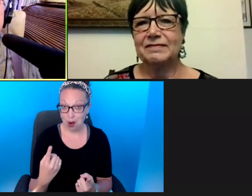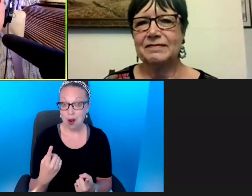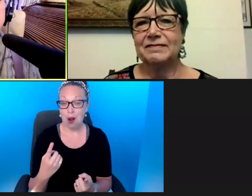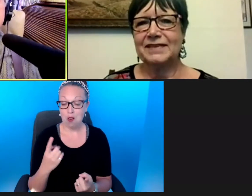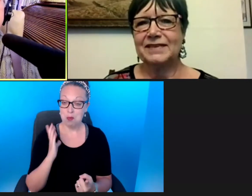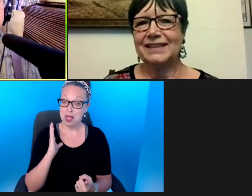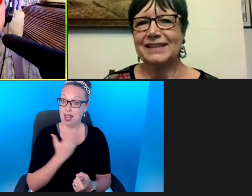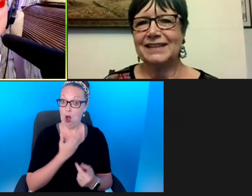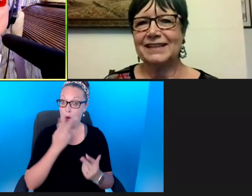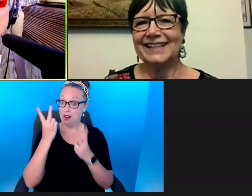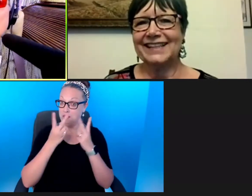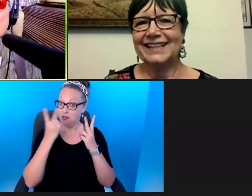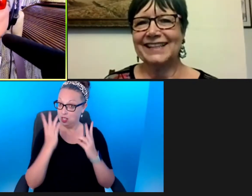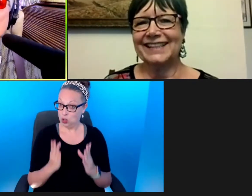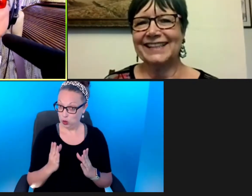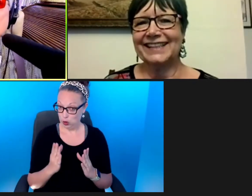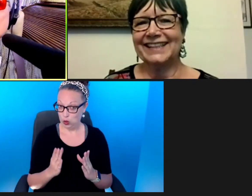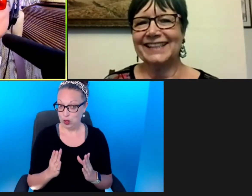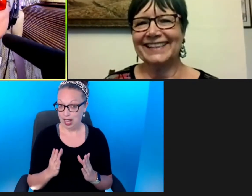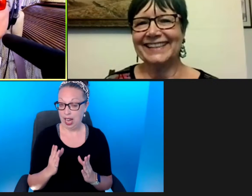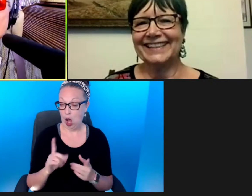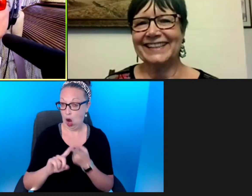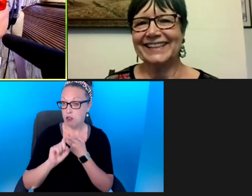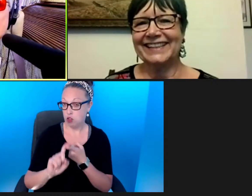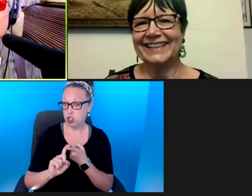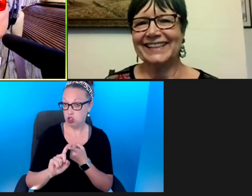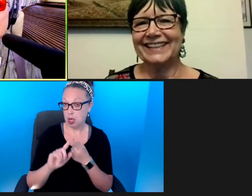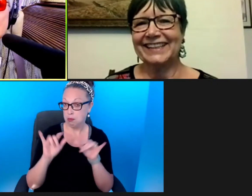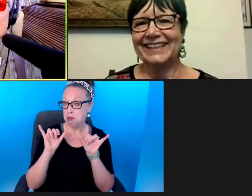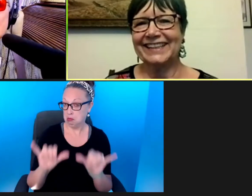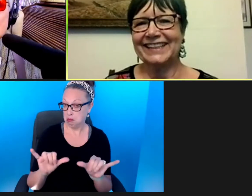won't dampen our friendship.